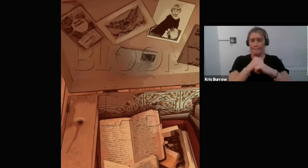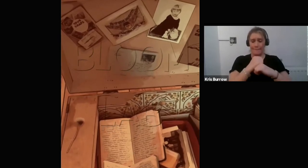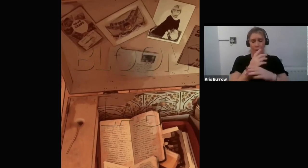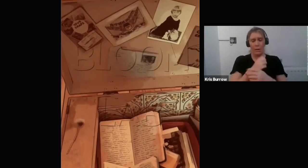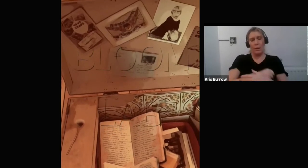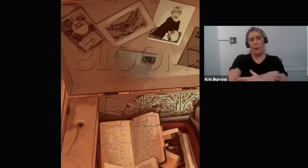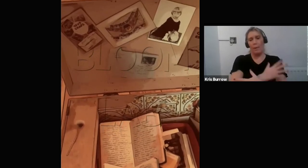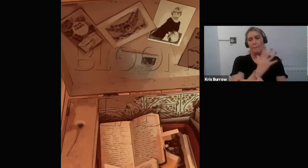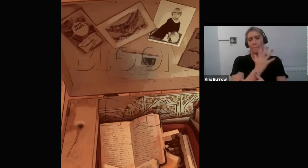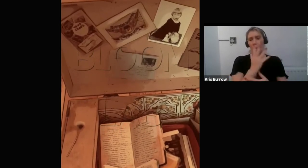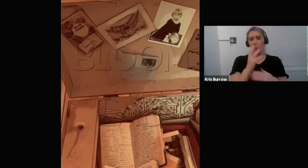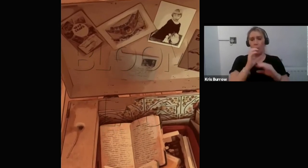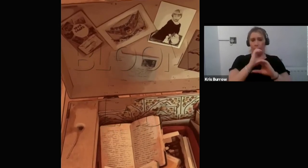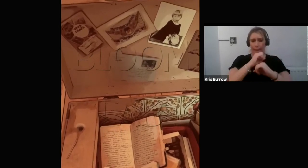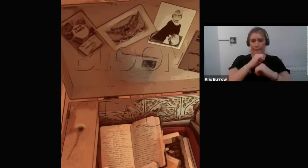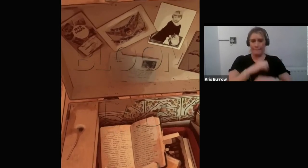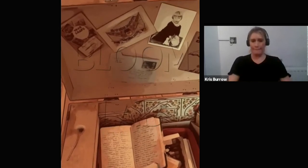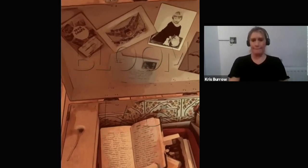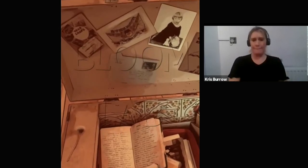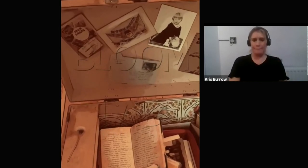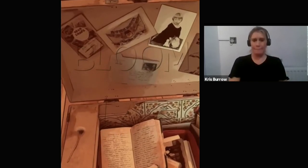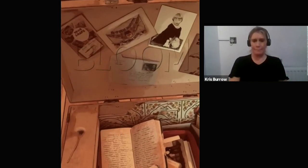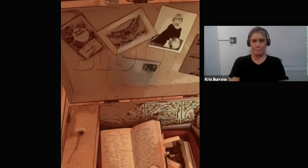Bloom Lab.